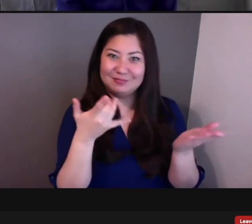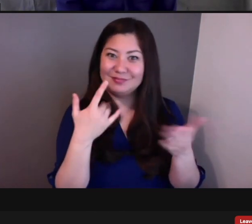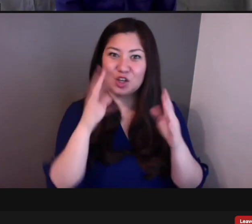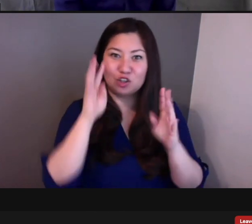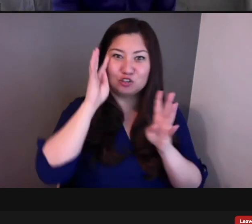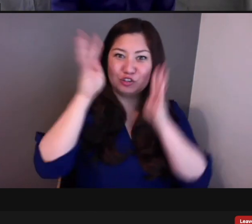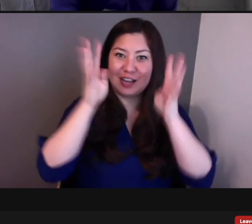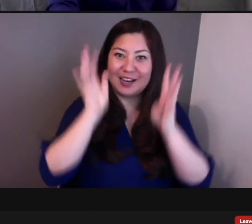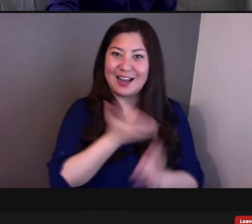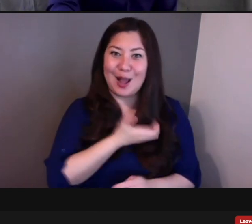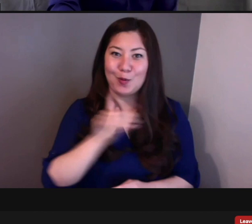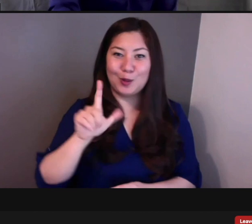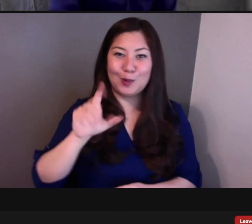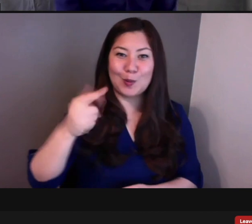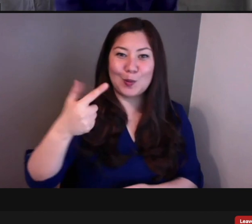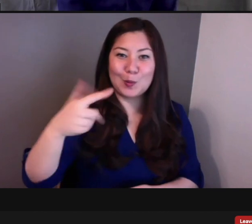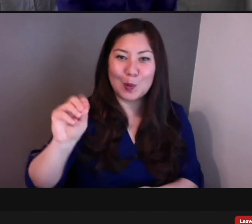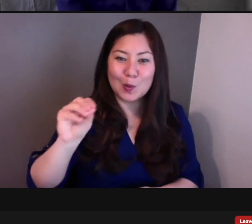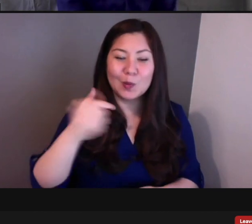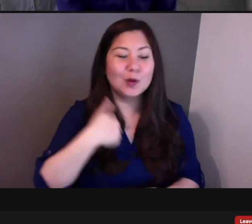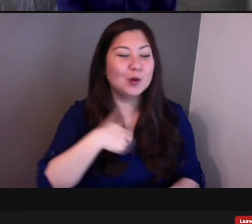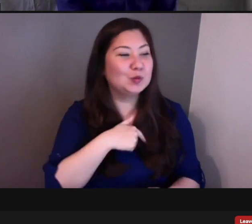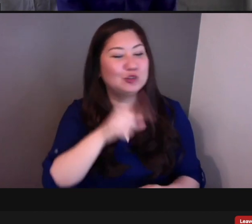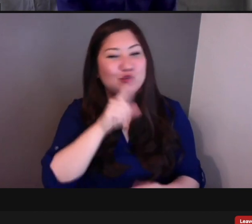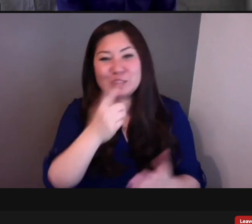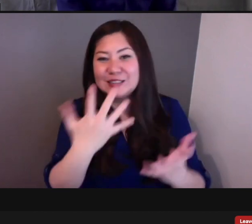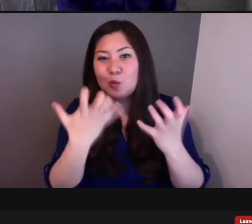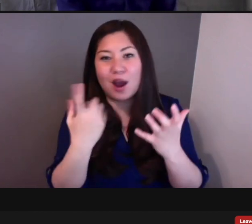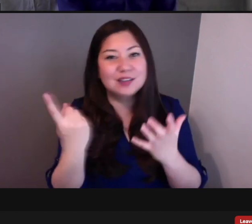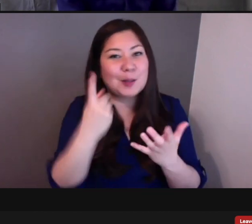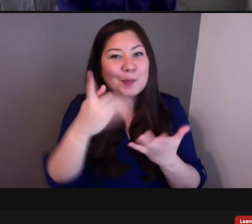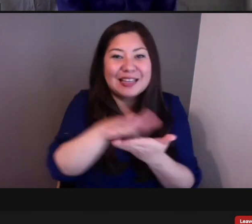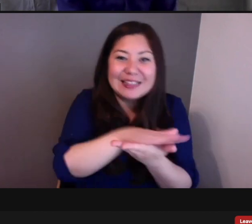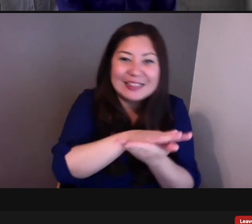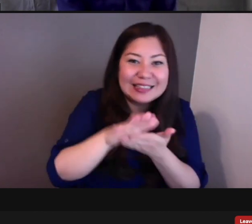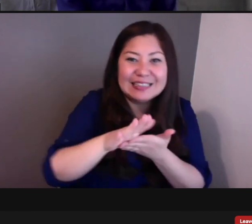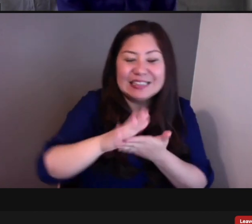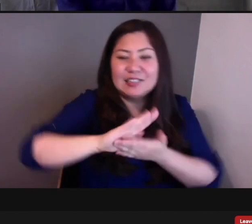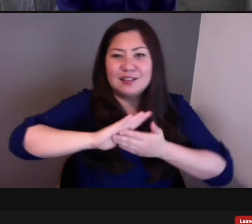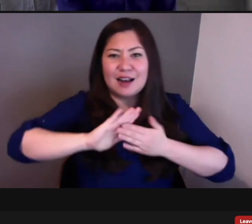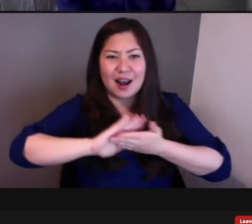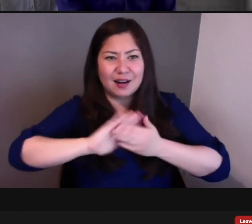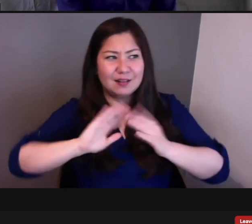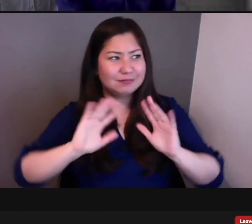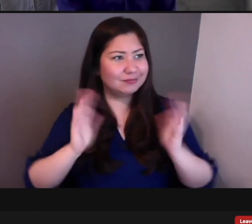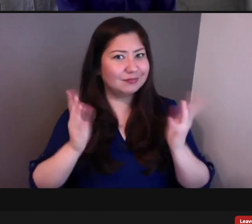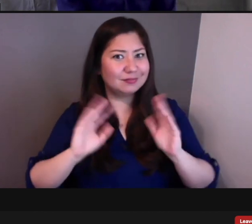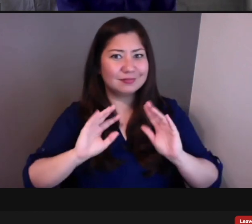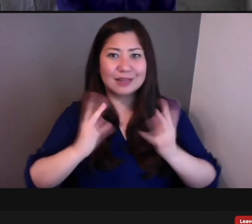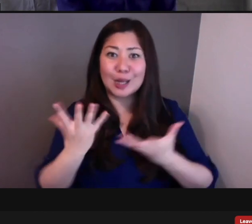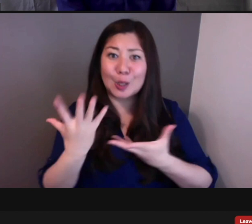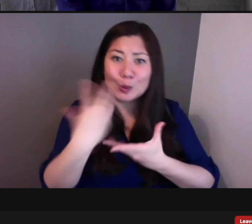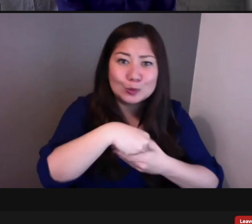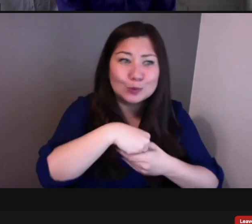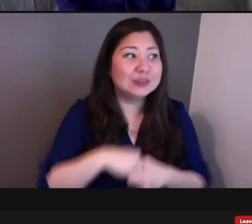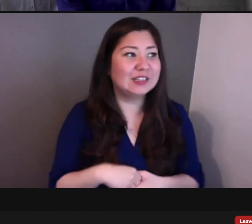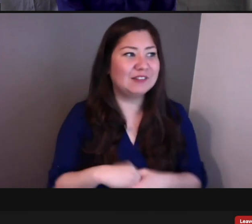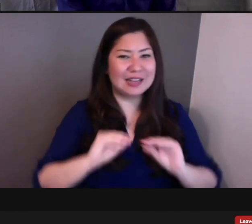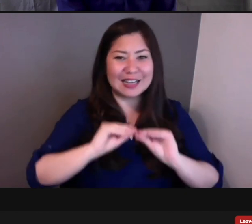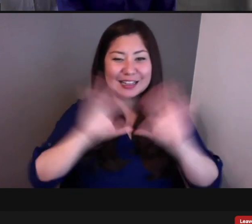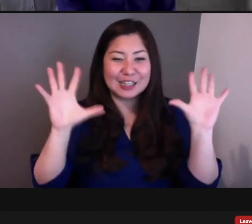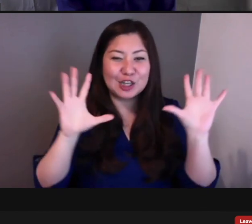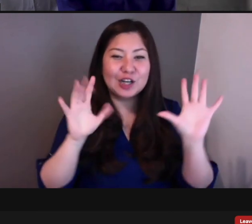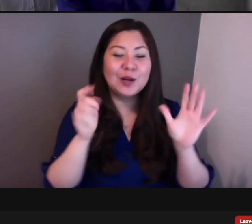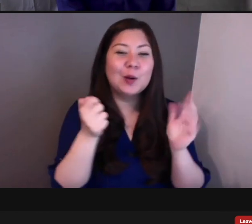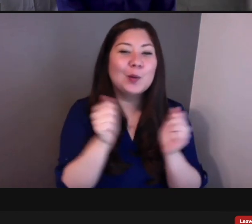us. We have video documentation with that. So we were thinking vision and sign and vision sign,